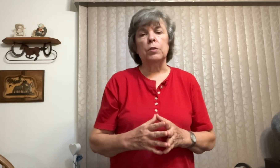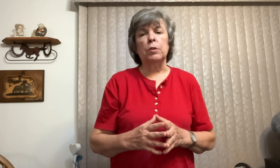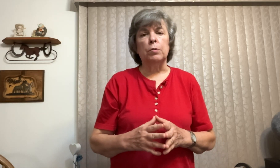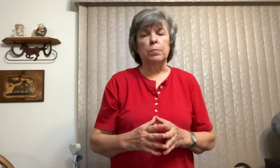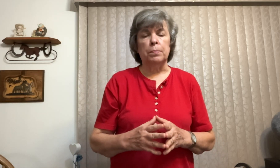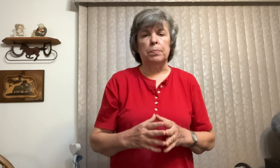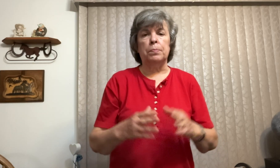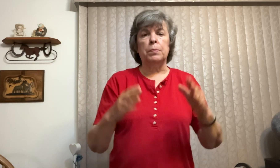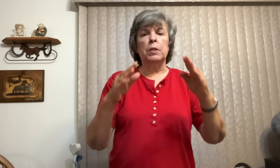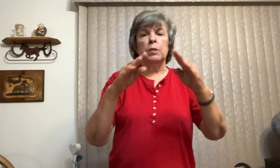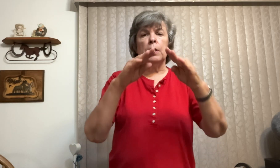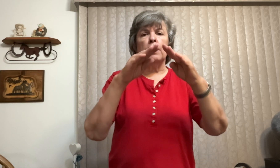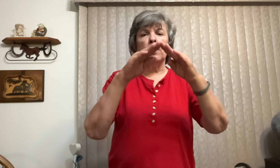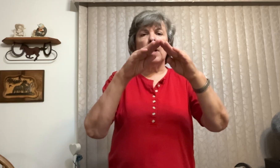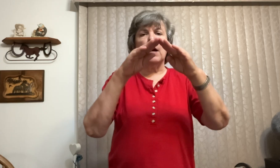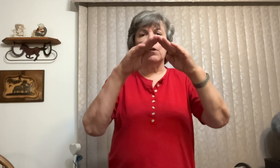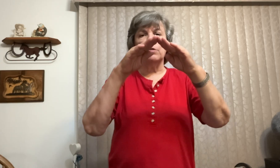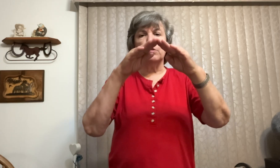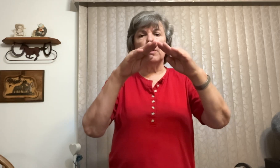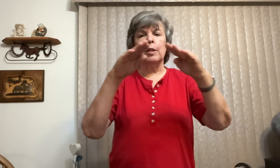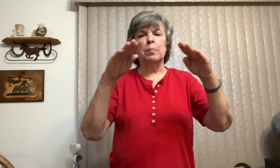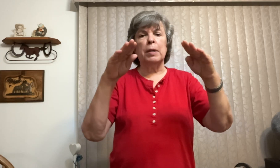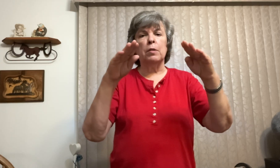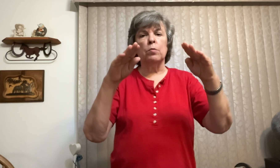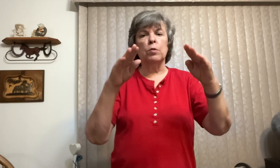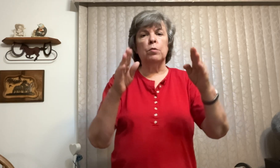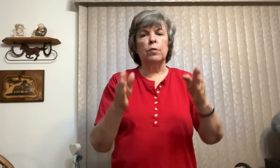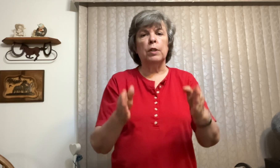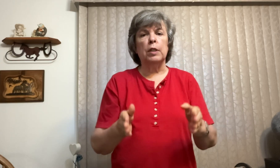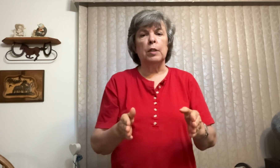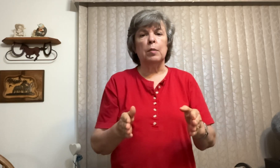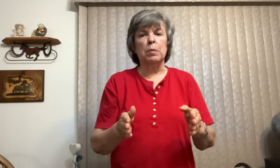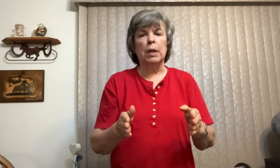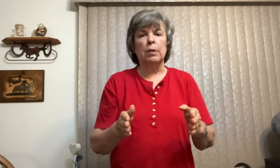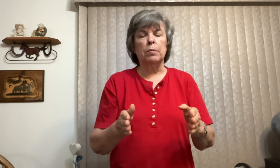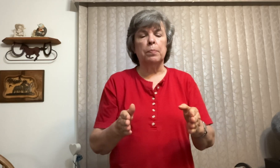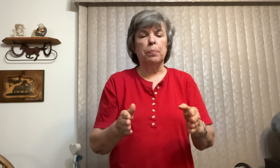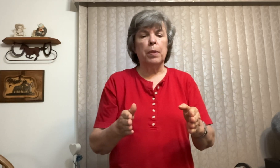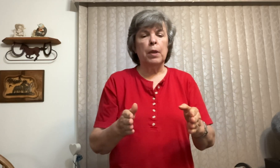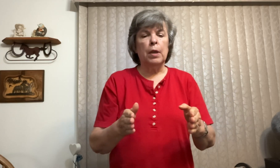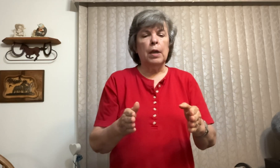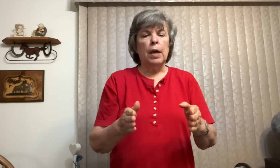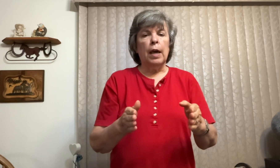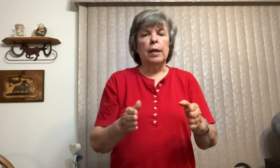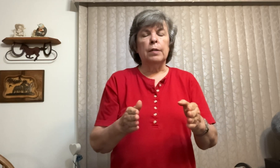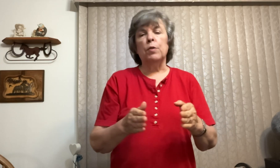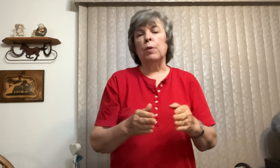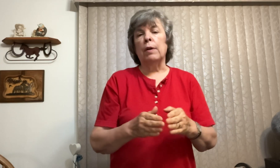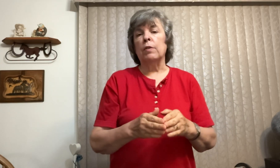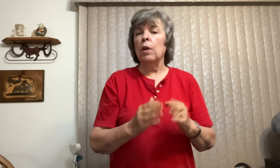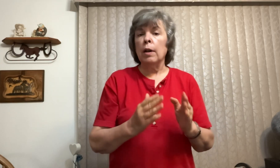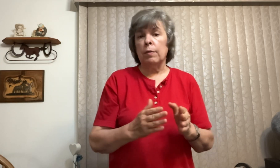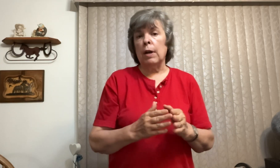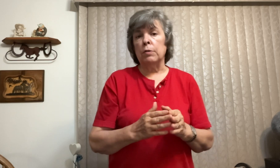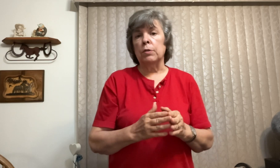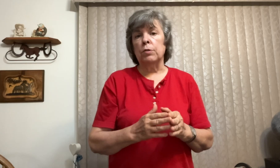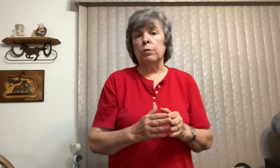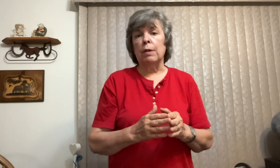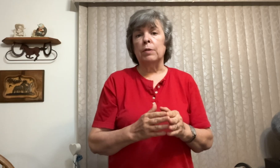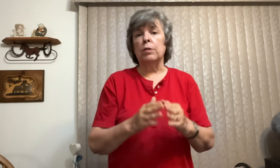So the sign for house is like to make a roof and then come down. And if you have a lot of houses, you have a city